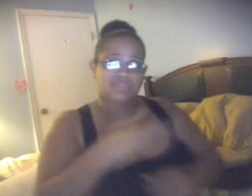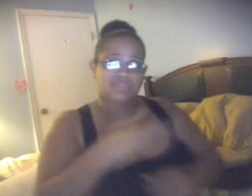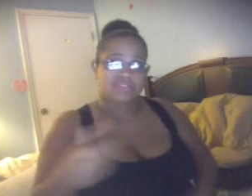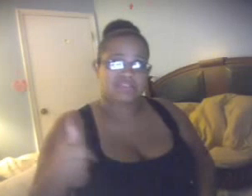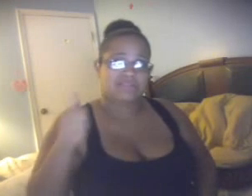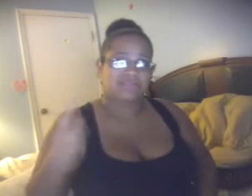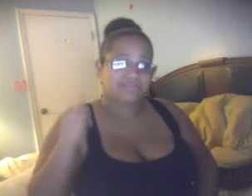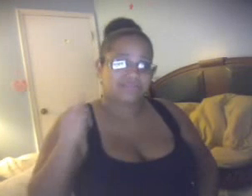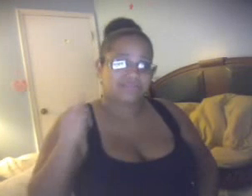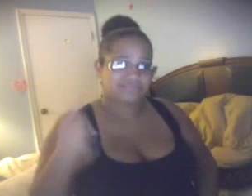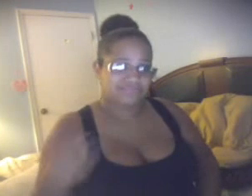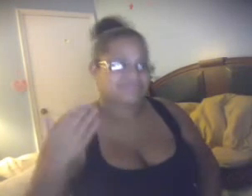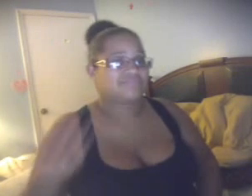Up a little bit more.